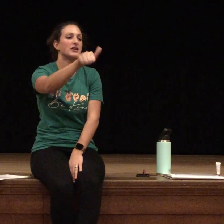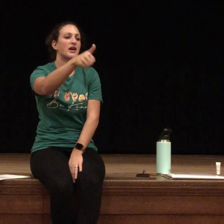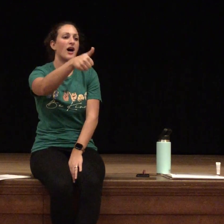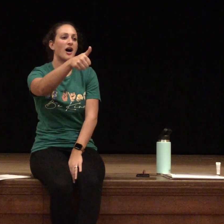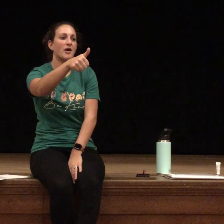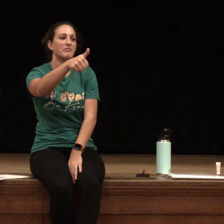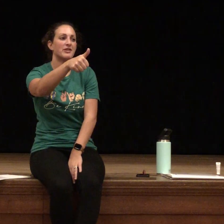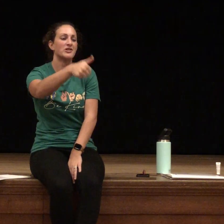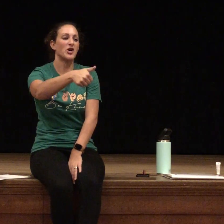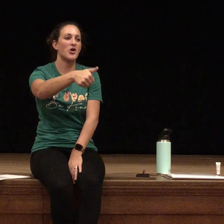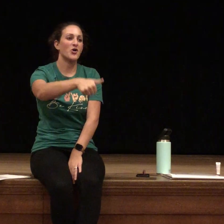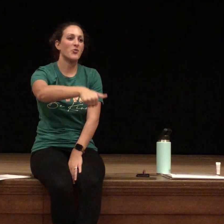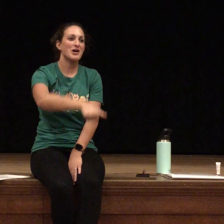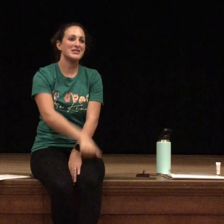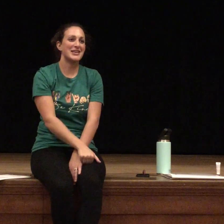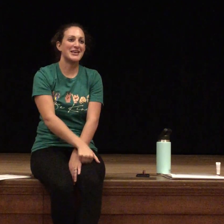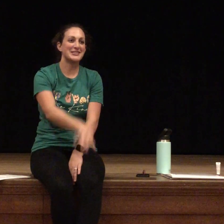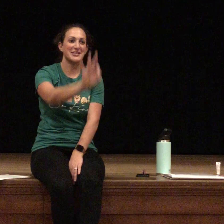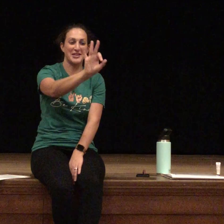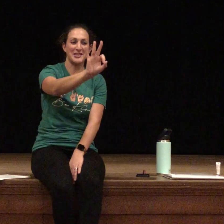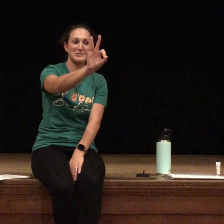Oh, 10. So what is this one?